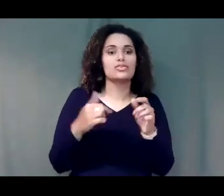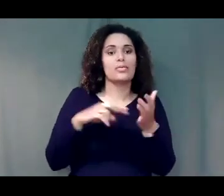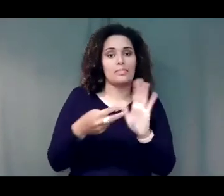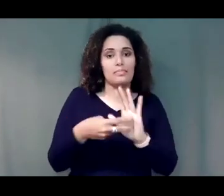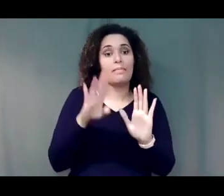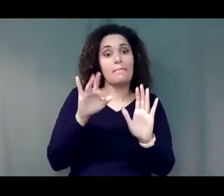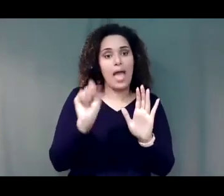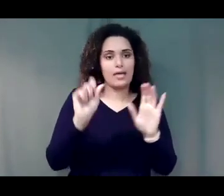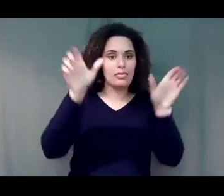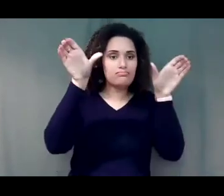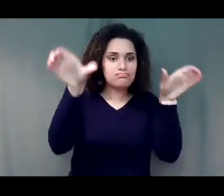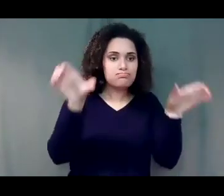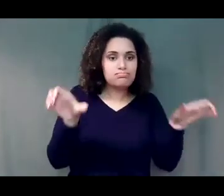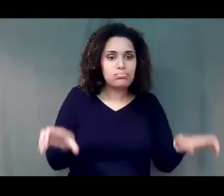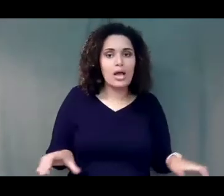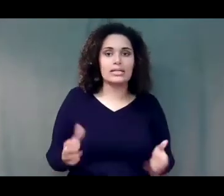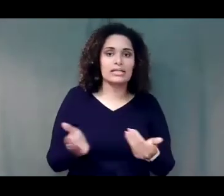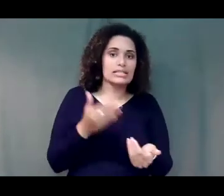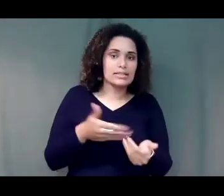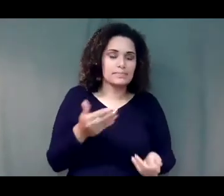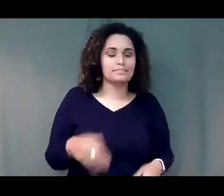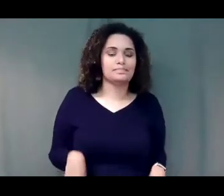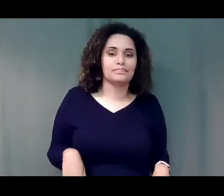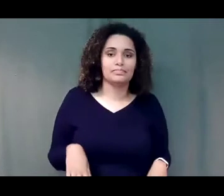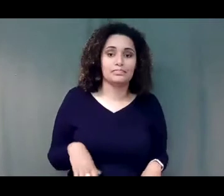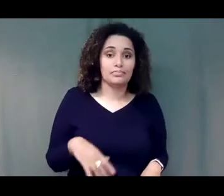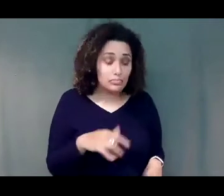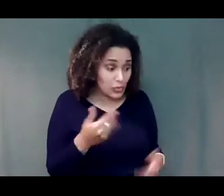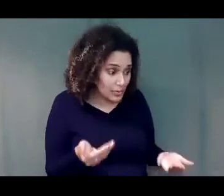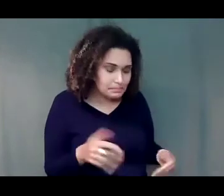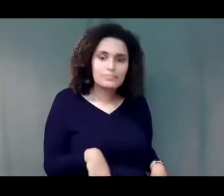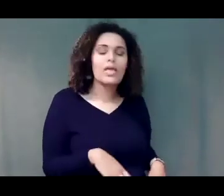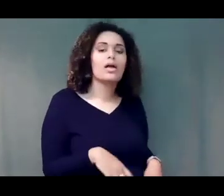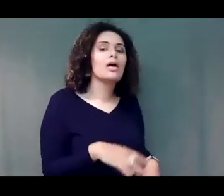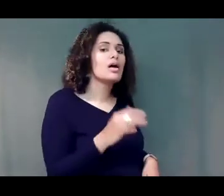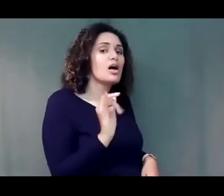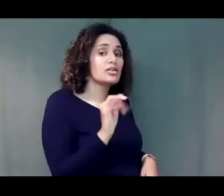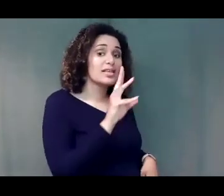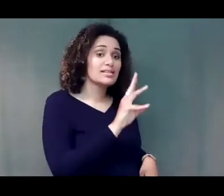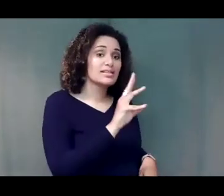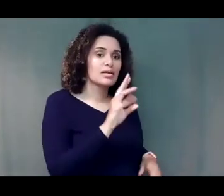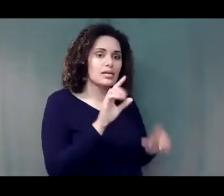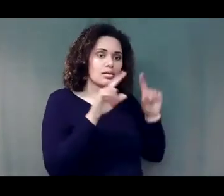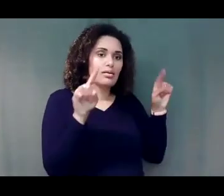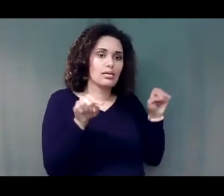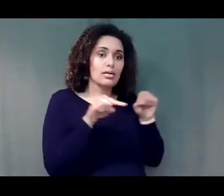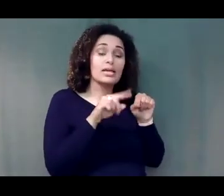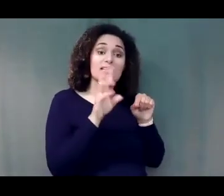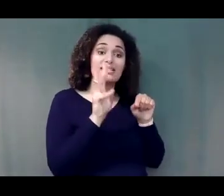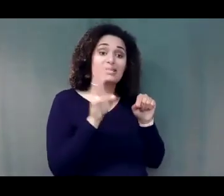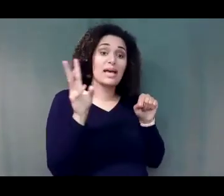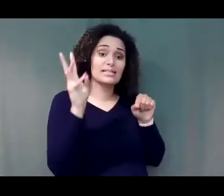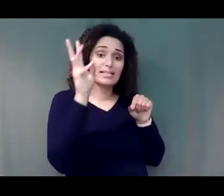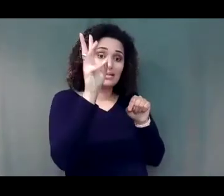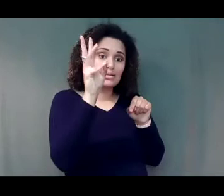easily. And they also, and those 6x6, part of our thought process is we